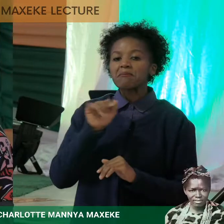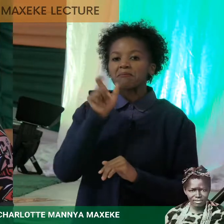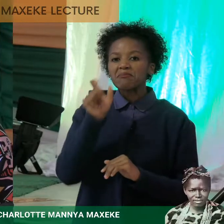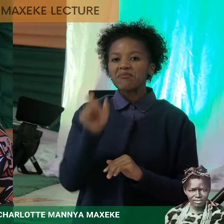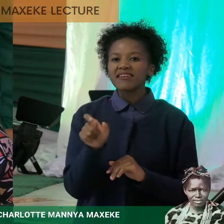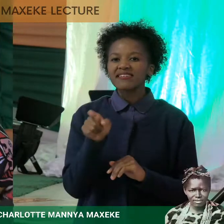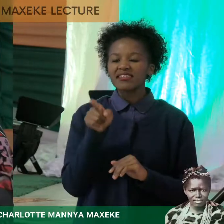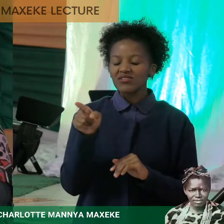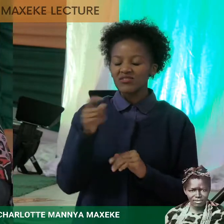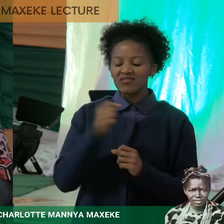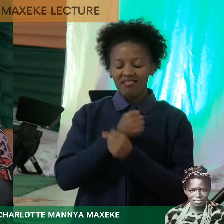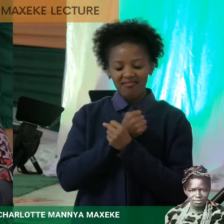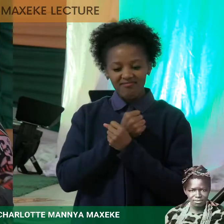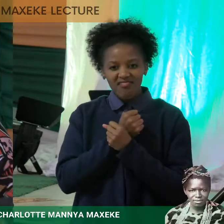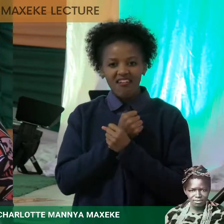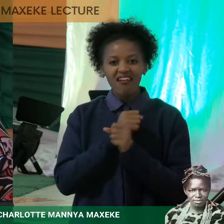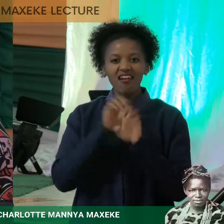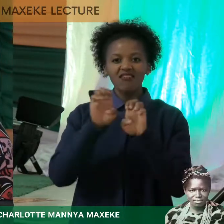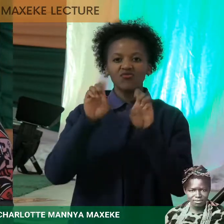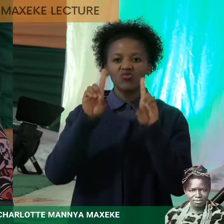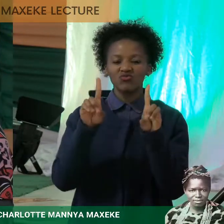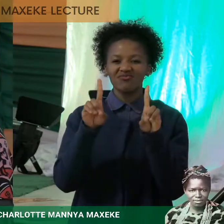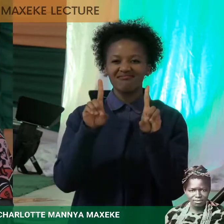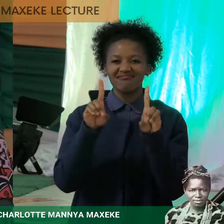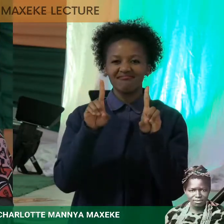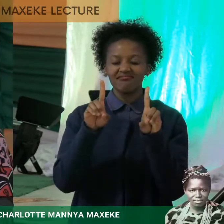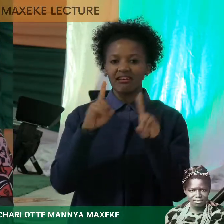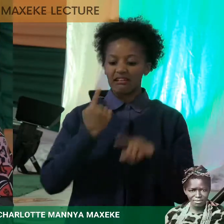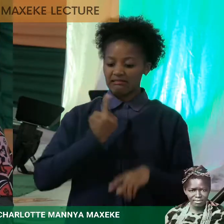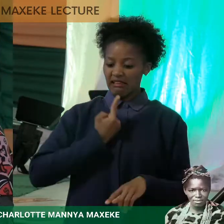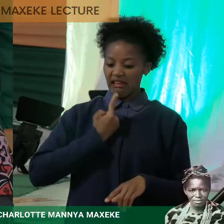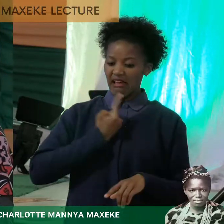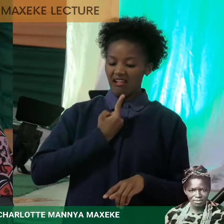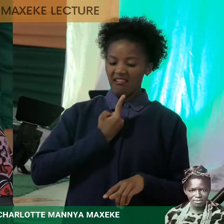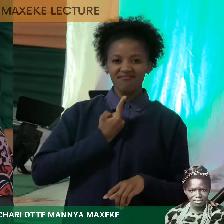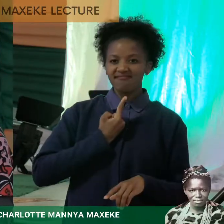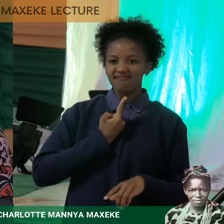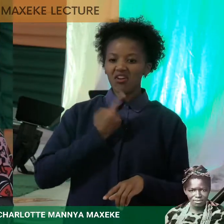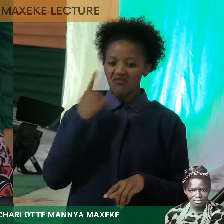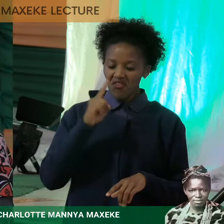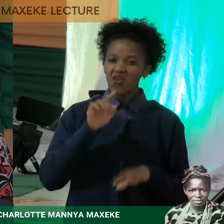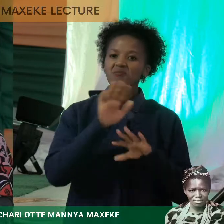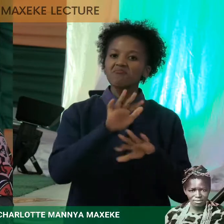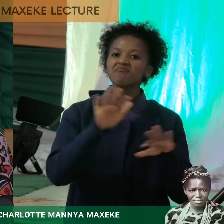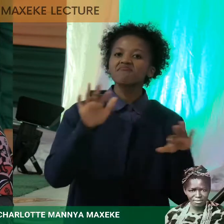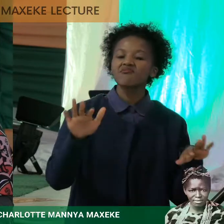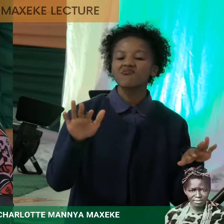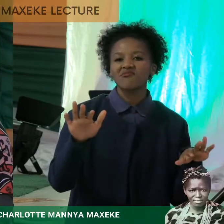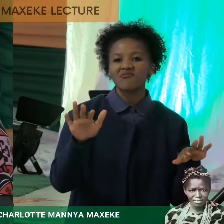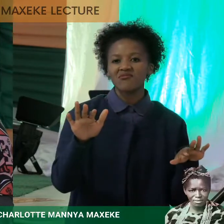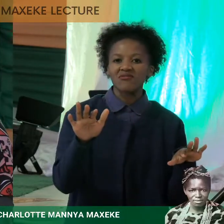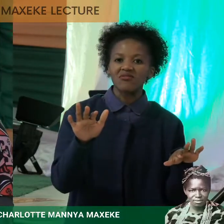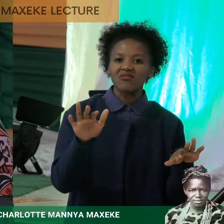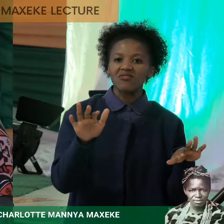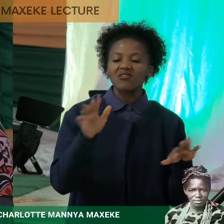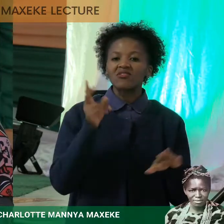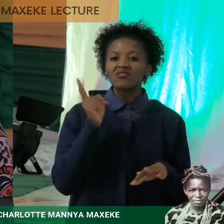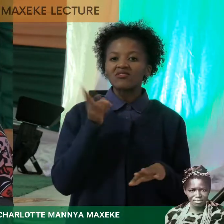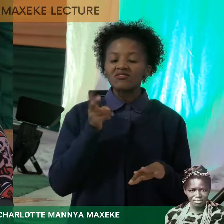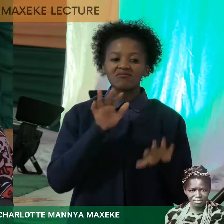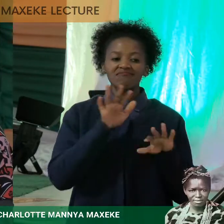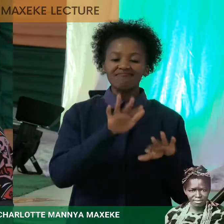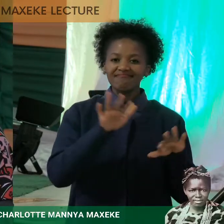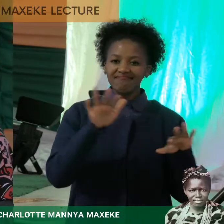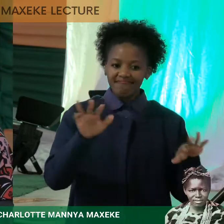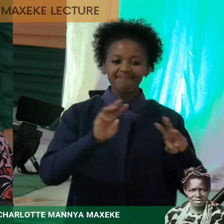valued education, not only for herself, but for her people, as well as the people of